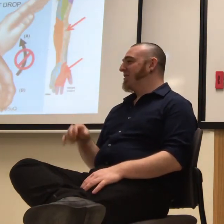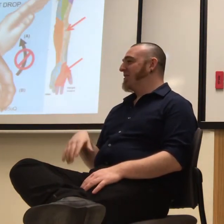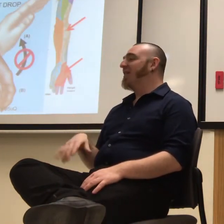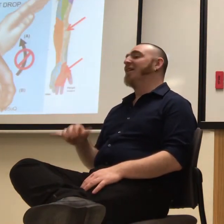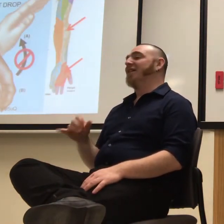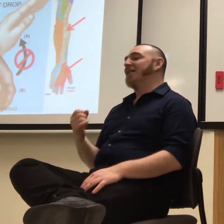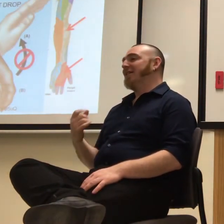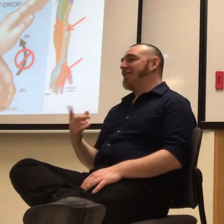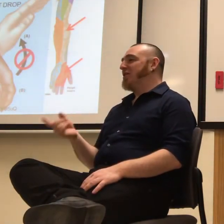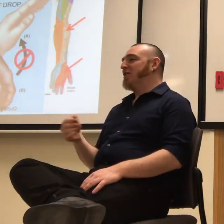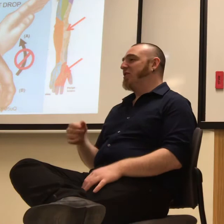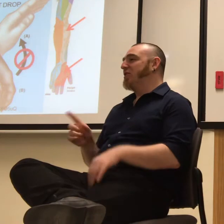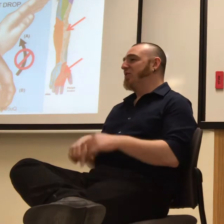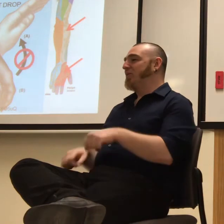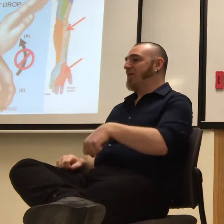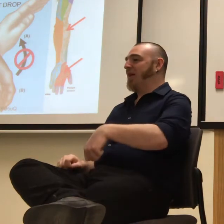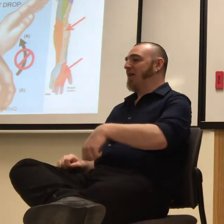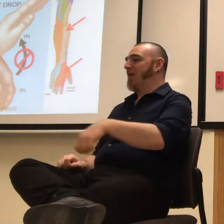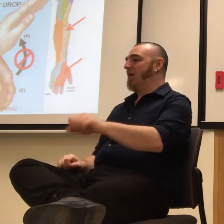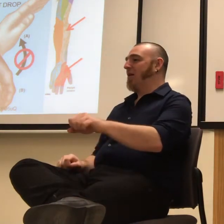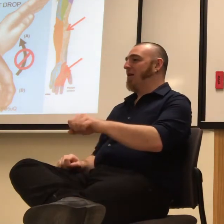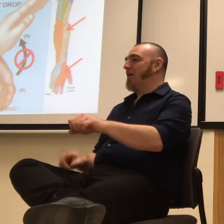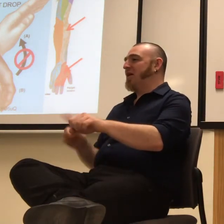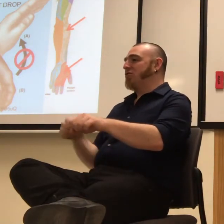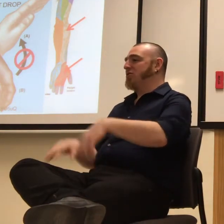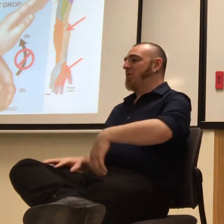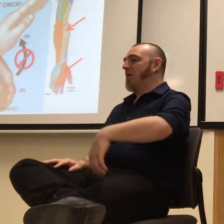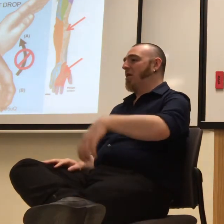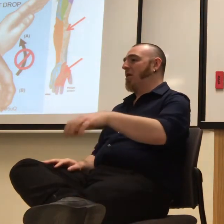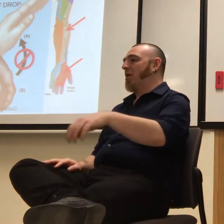So it's injury to the radial nerve.